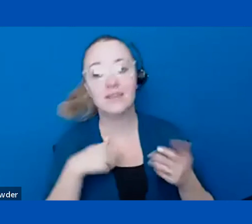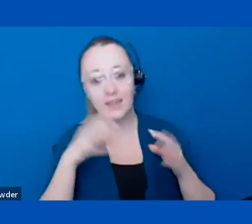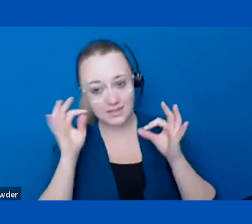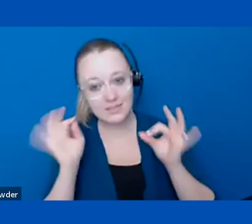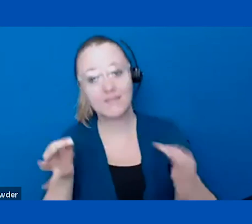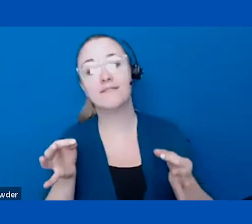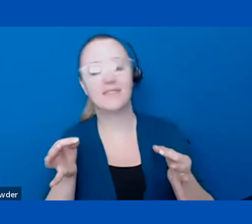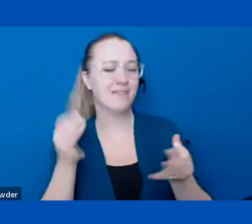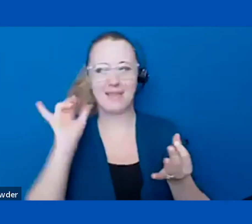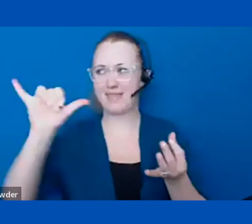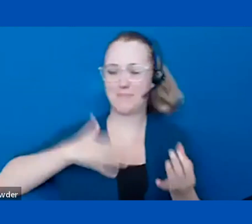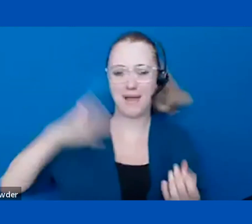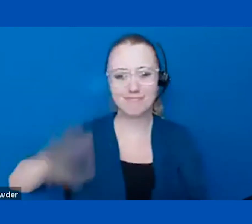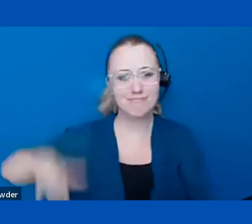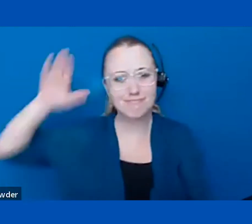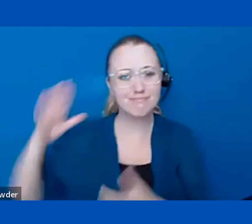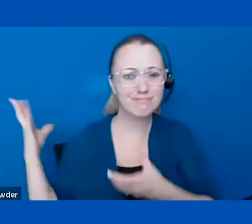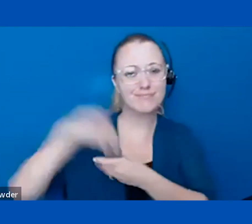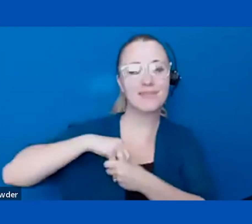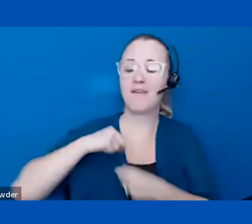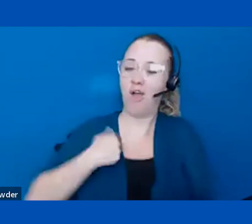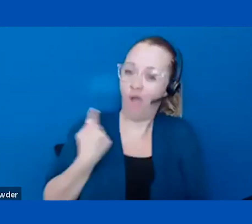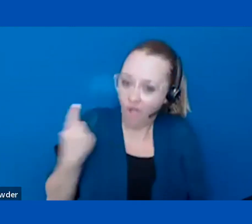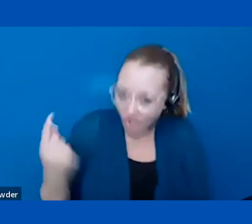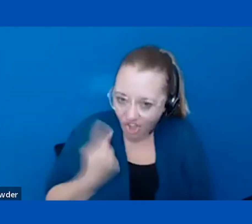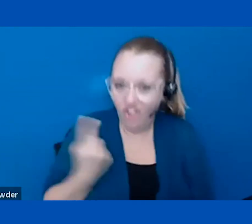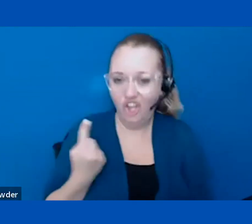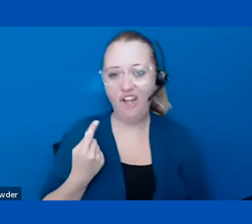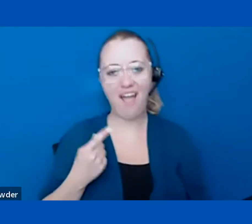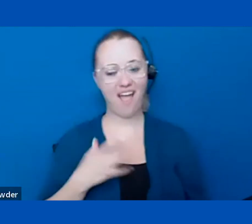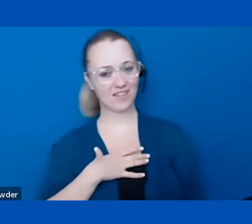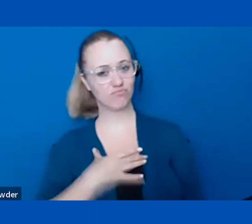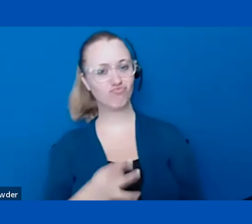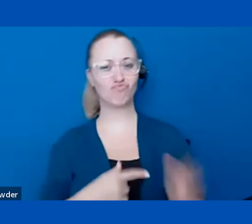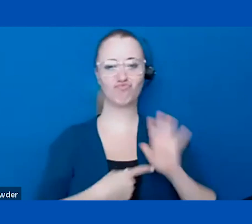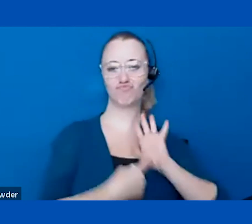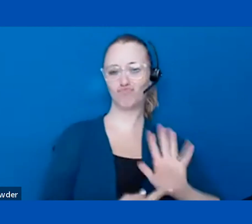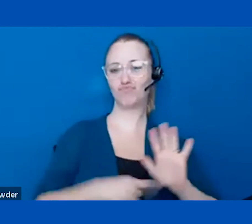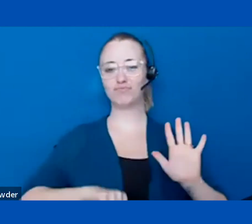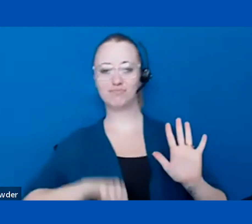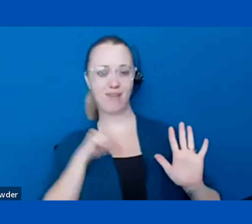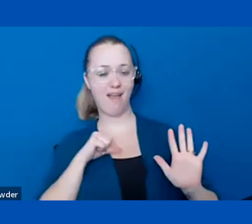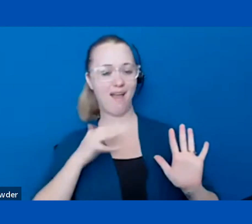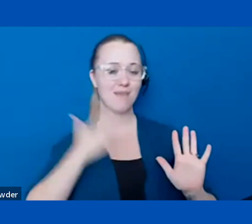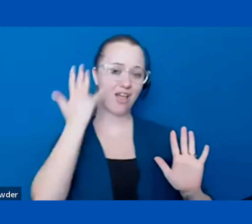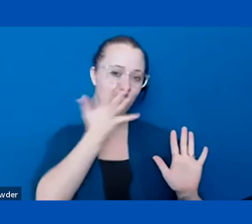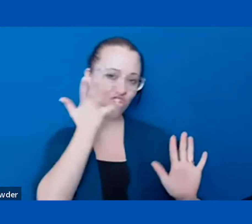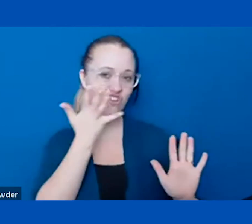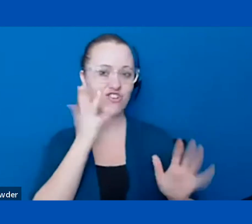way I was raised and everything like that. I've always taken pride of how I looked and then work on developing my own